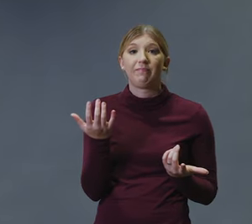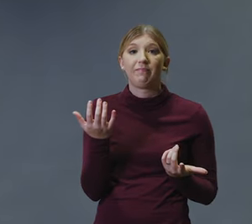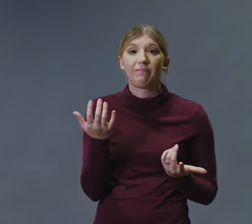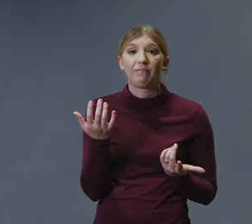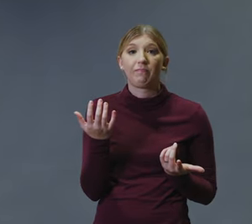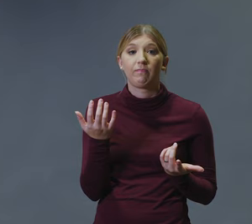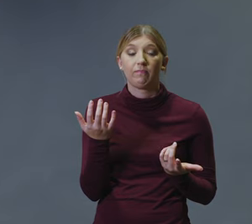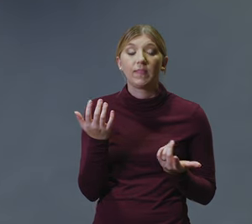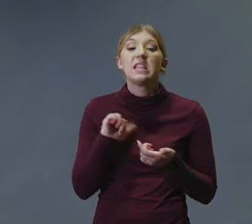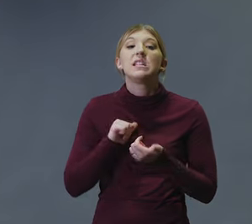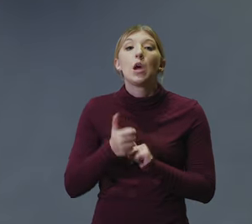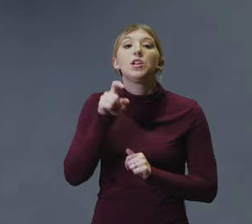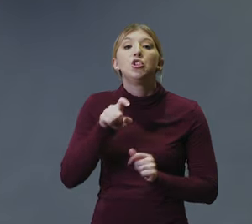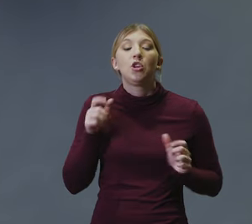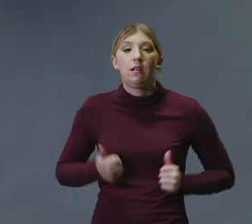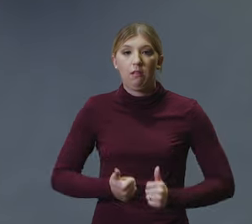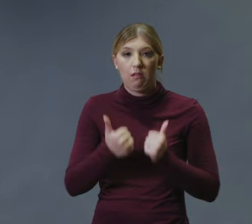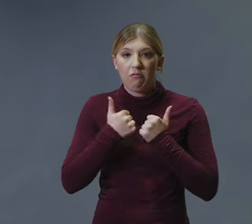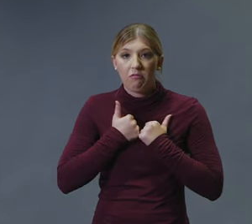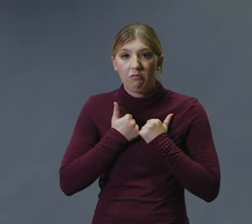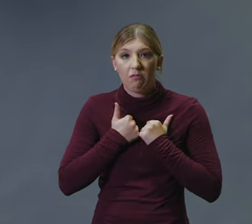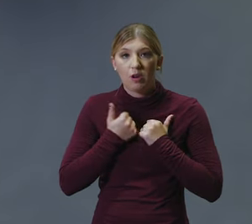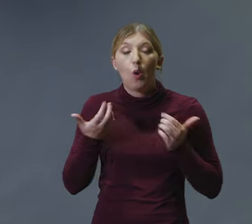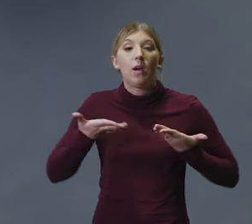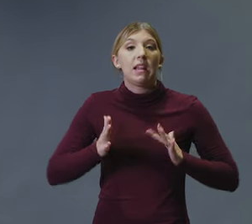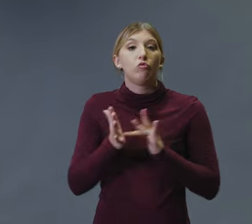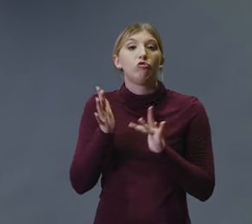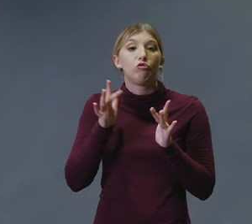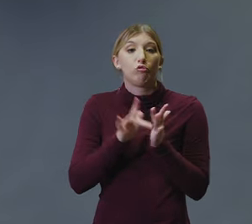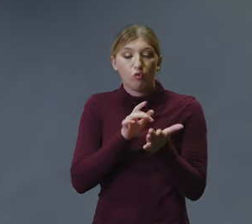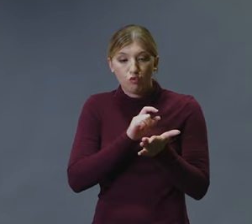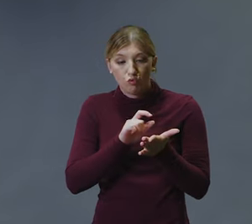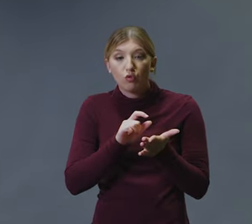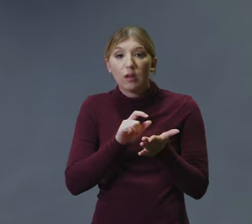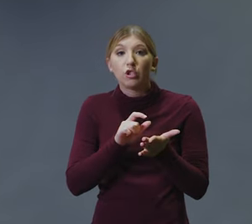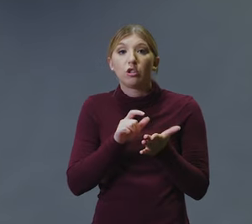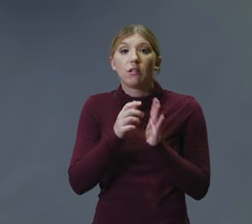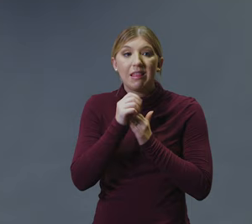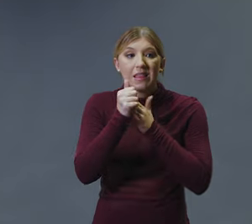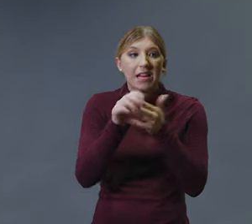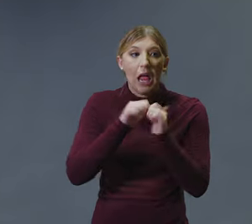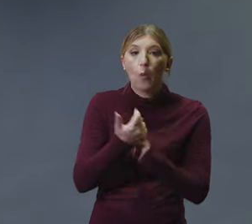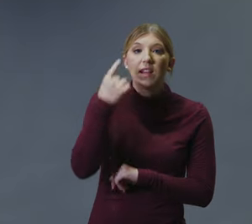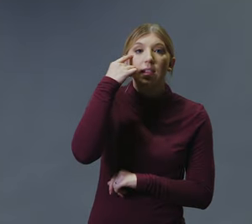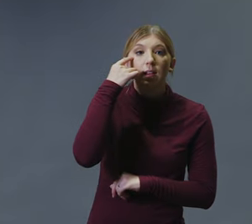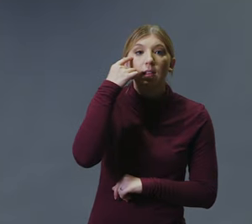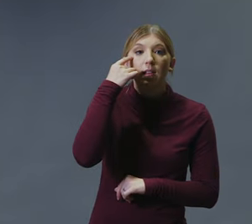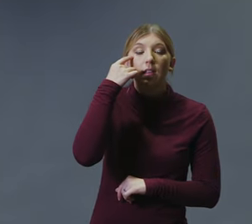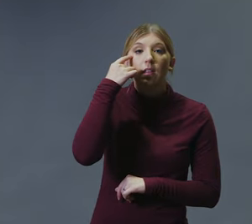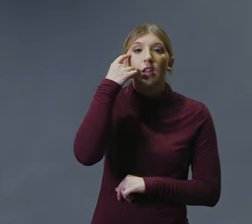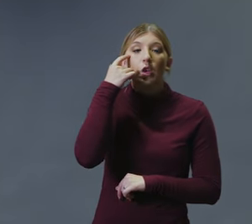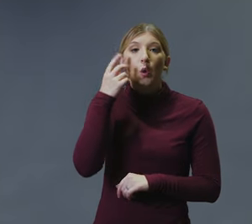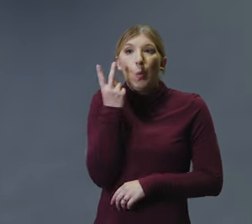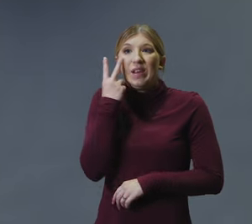Here is how we should live. We let Scripture dictate how we think. We look through these things